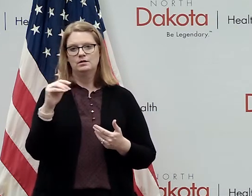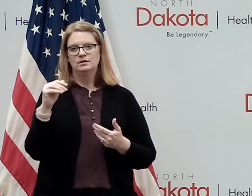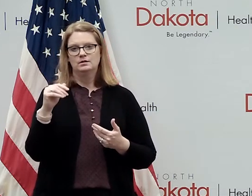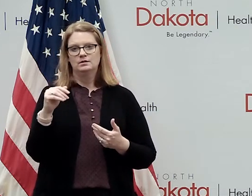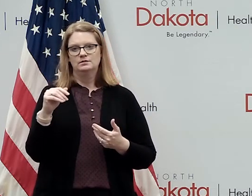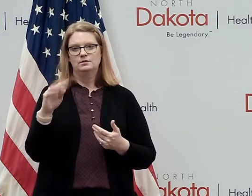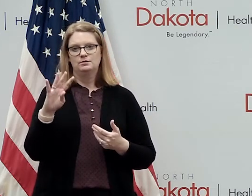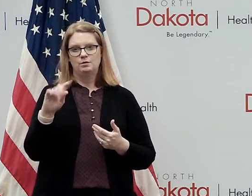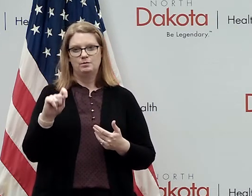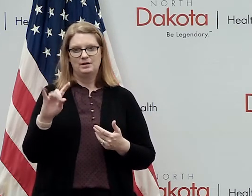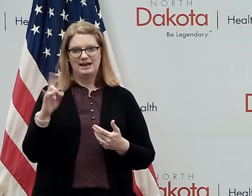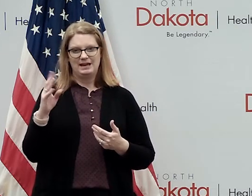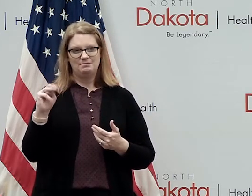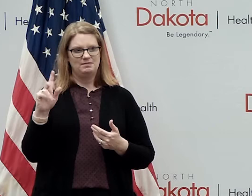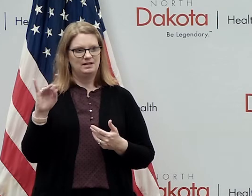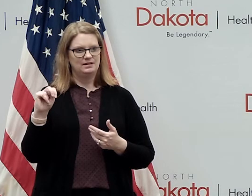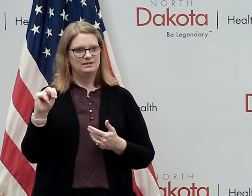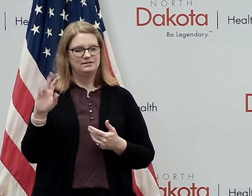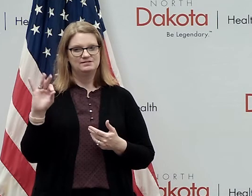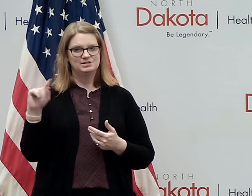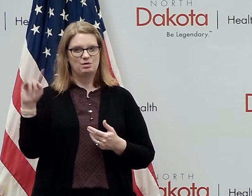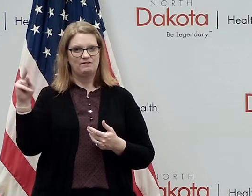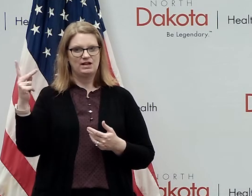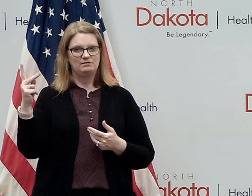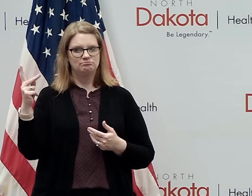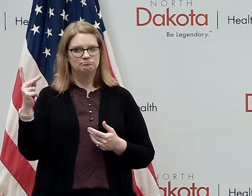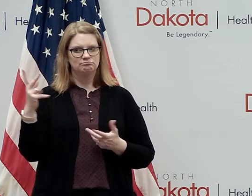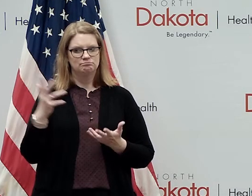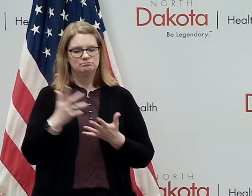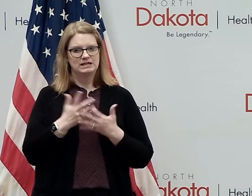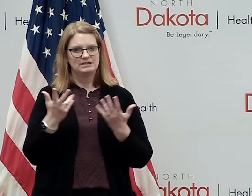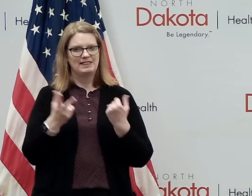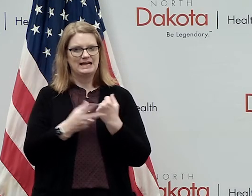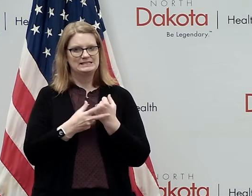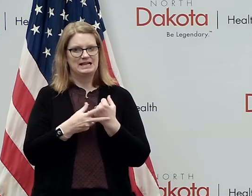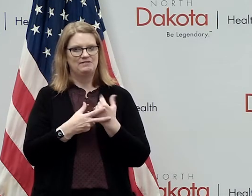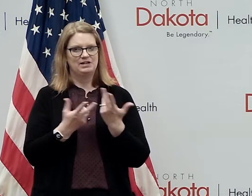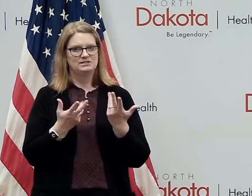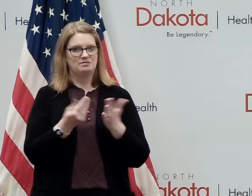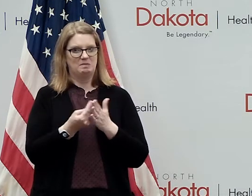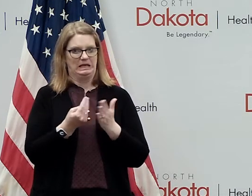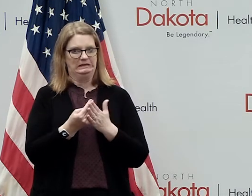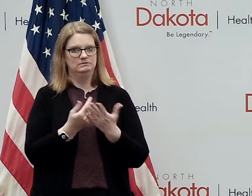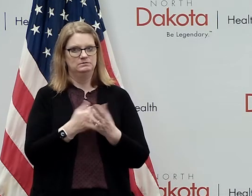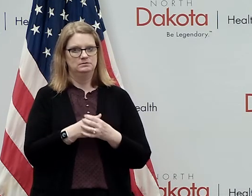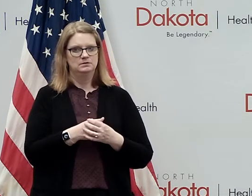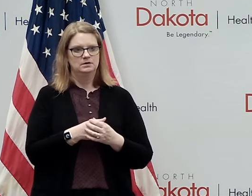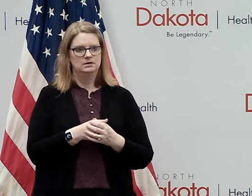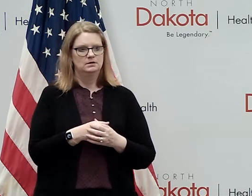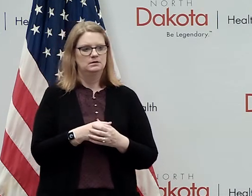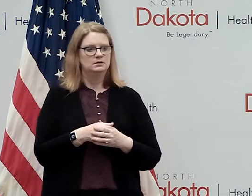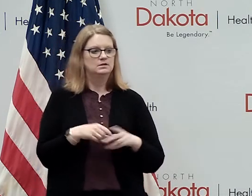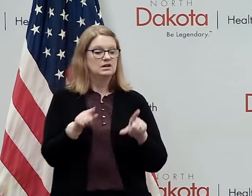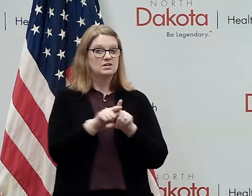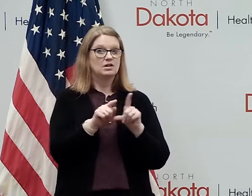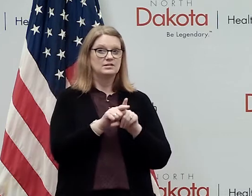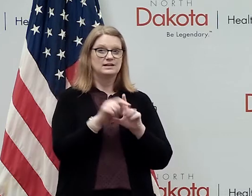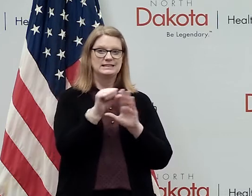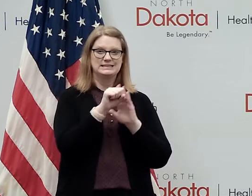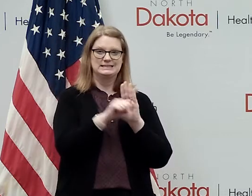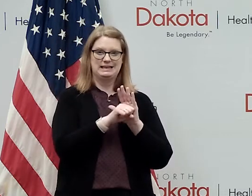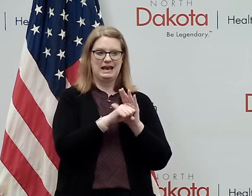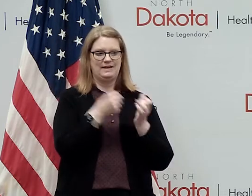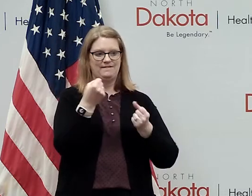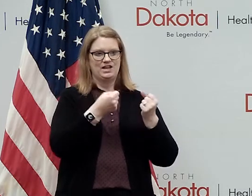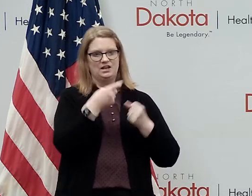million square feet, there's real savings there. And of course, there's been a fleet of state vehicles parked out